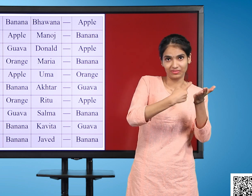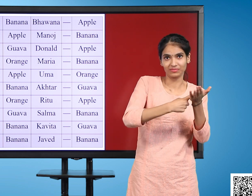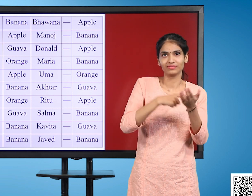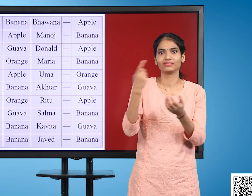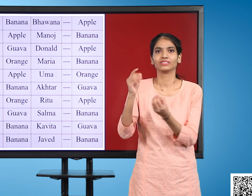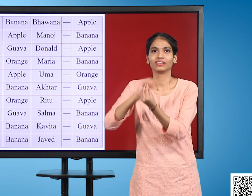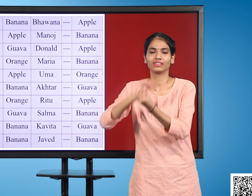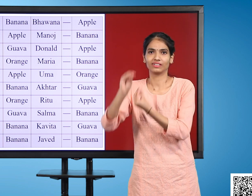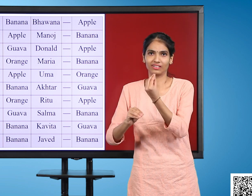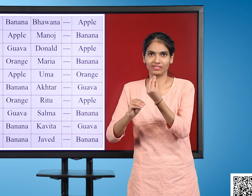Rati, banana.